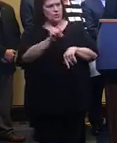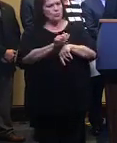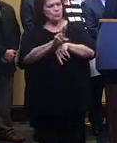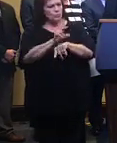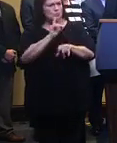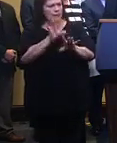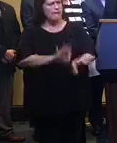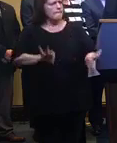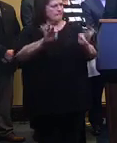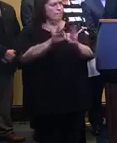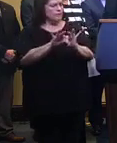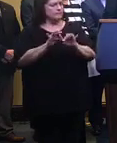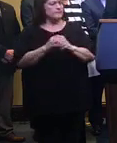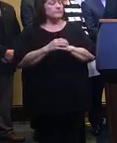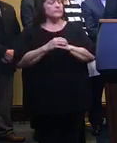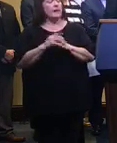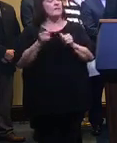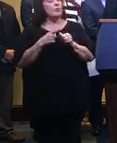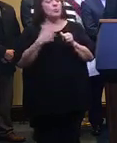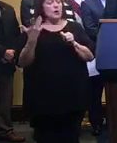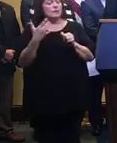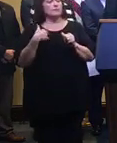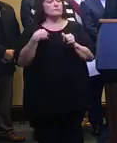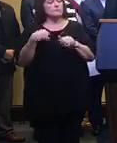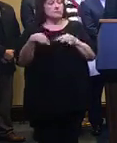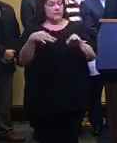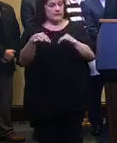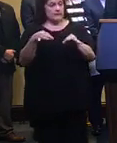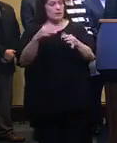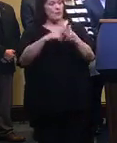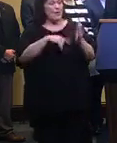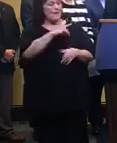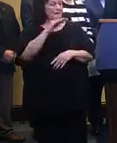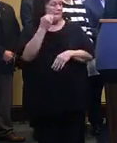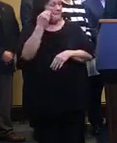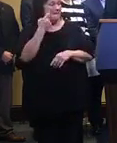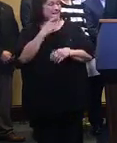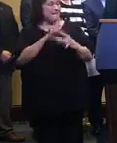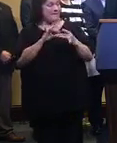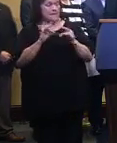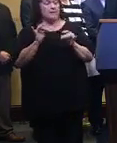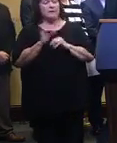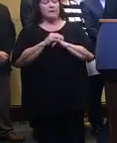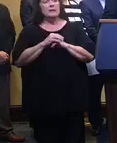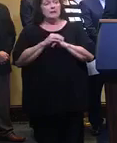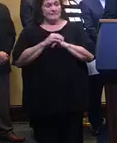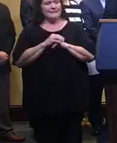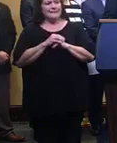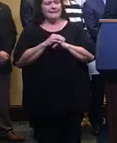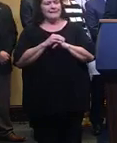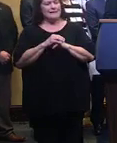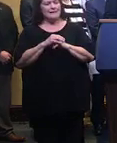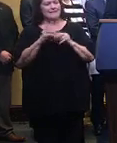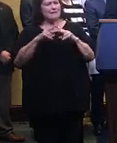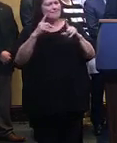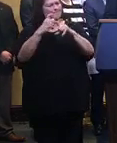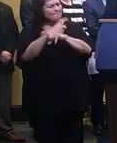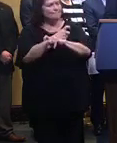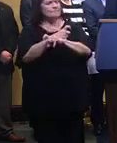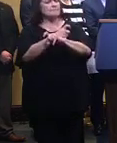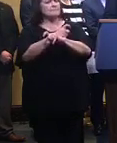important to convey. First and foremost, I want to echo what the Mayor's been saying, and there's an important scientific component that we